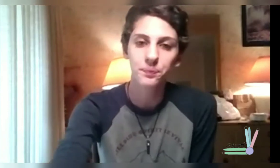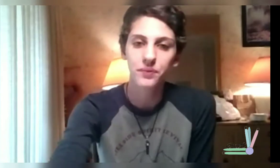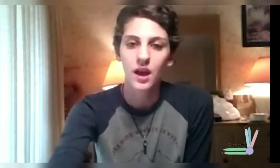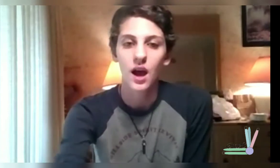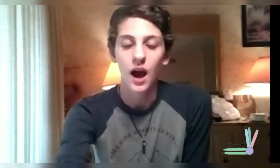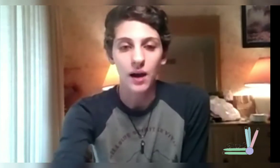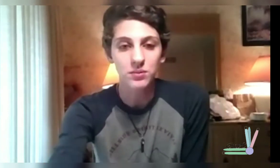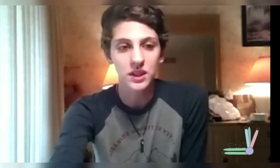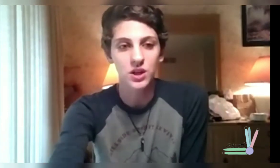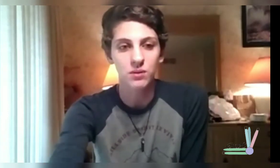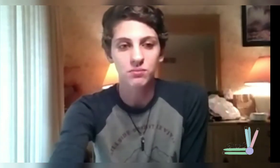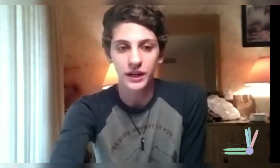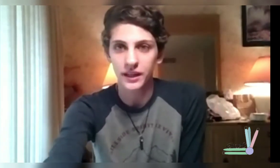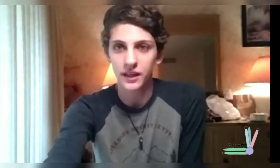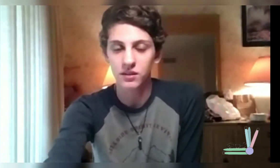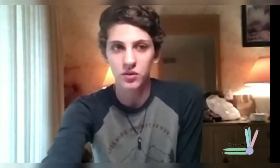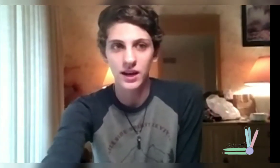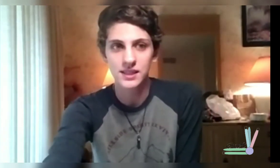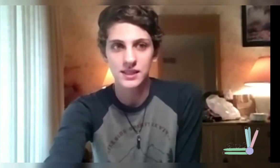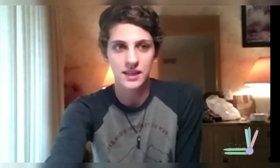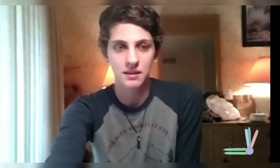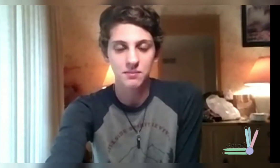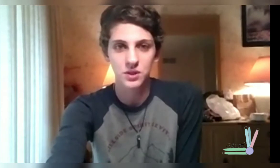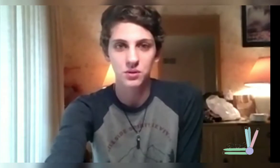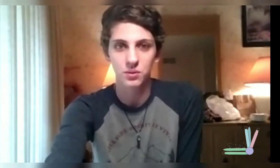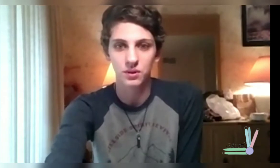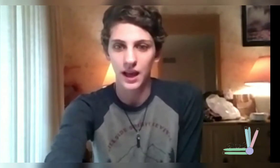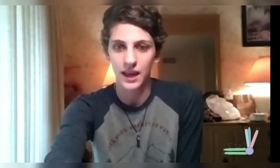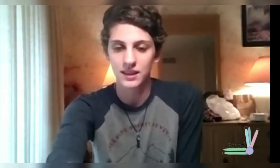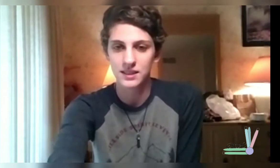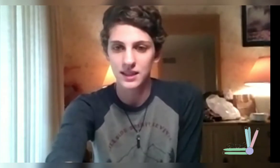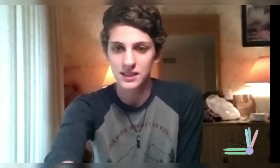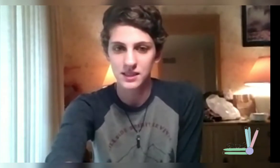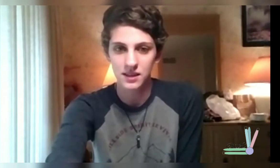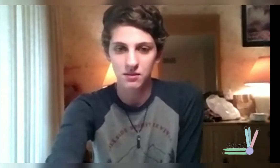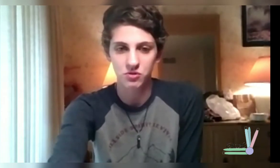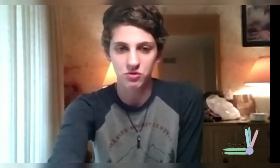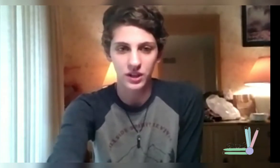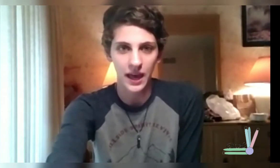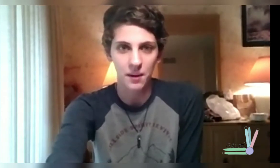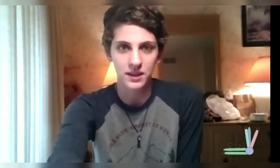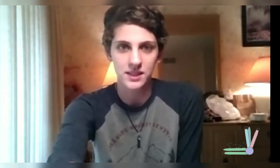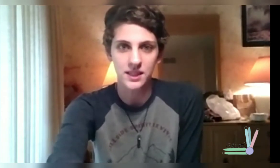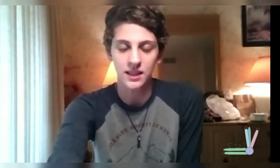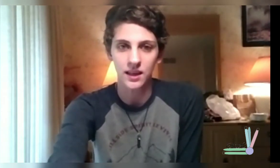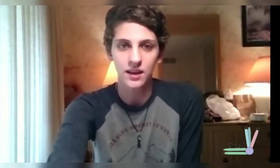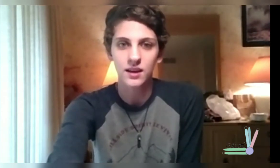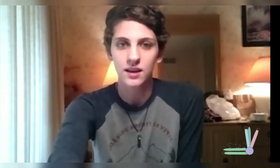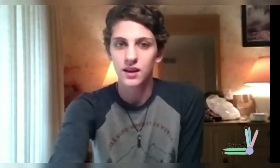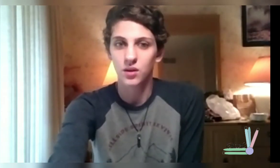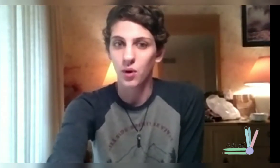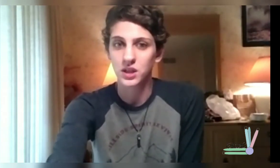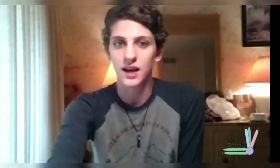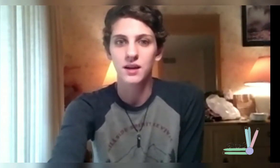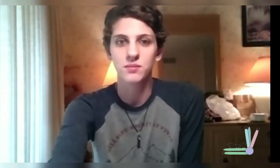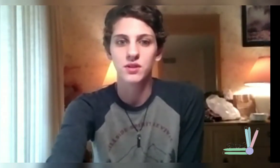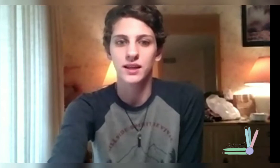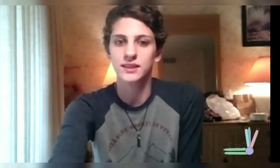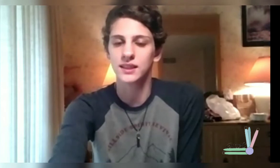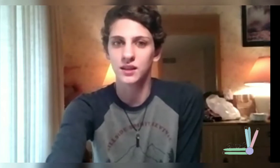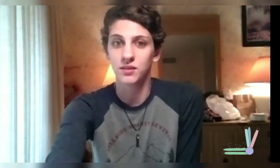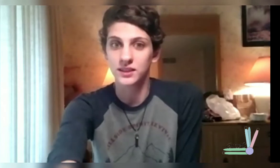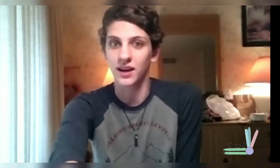So I'm just gonna jump right in here. You guys seem to like these lessons. I was really happy to see the watch time,